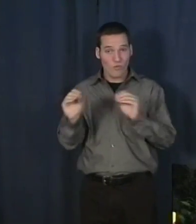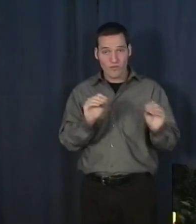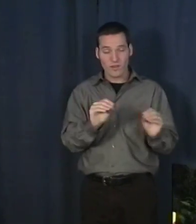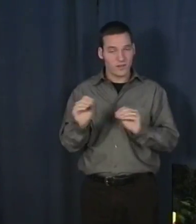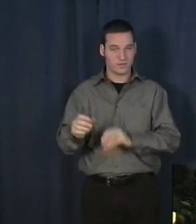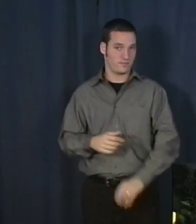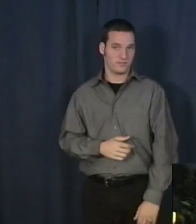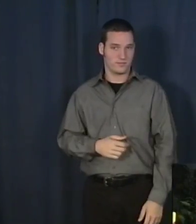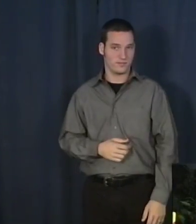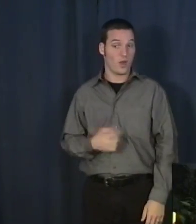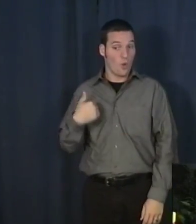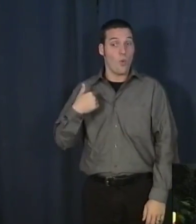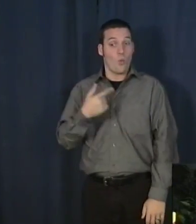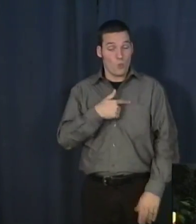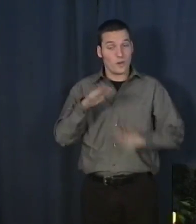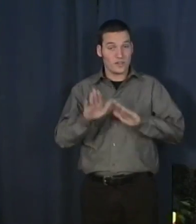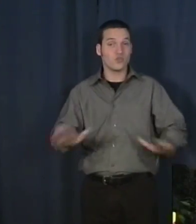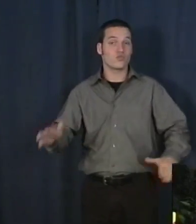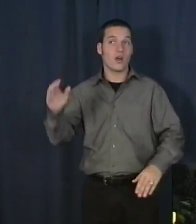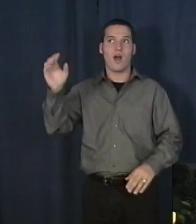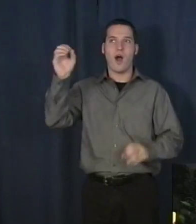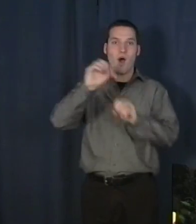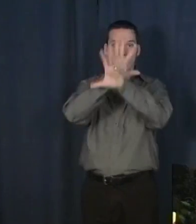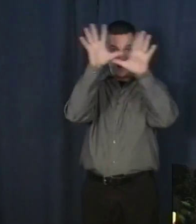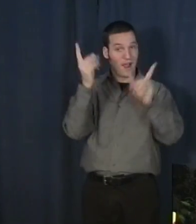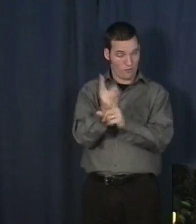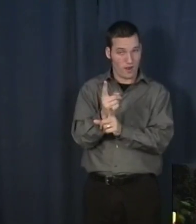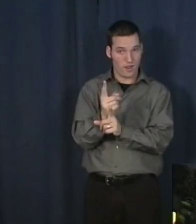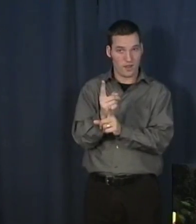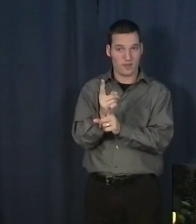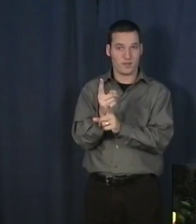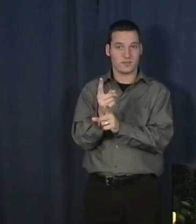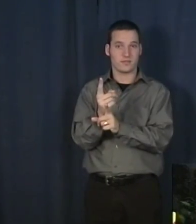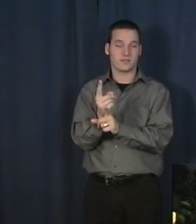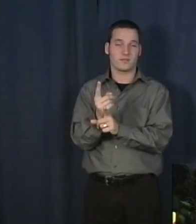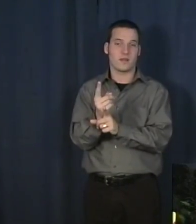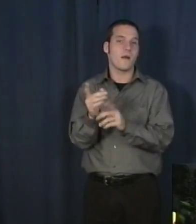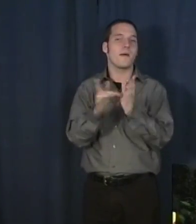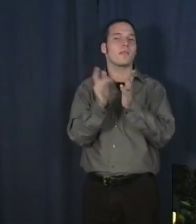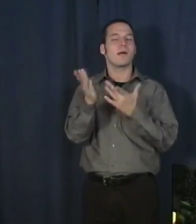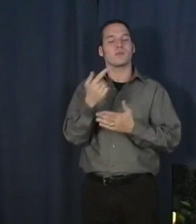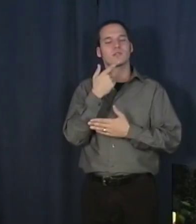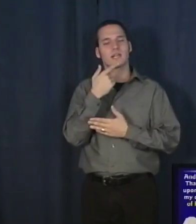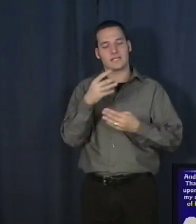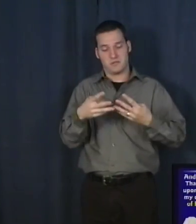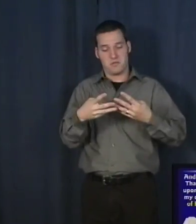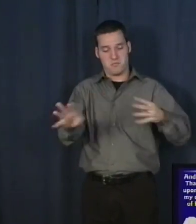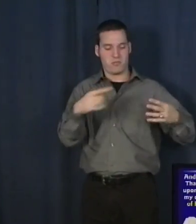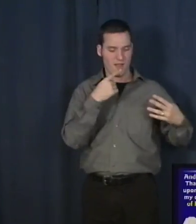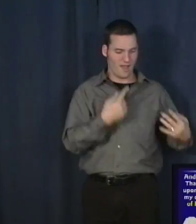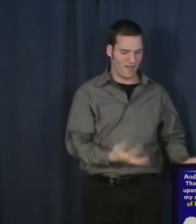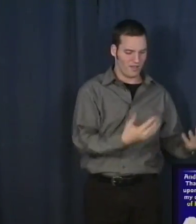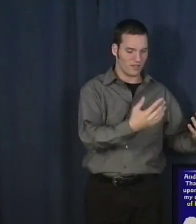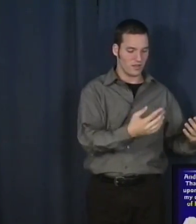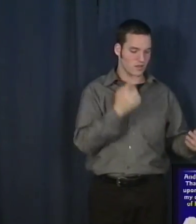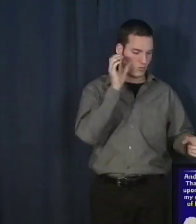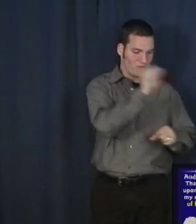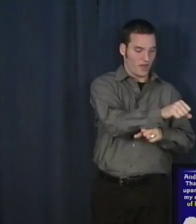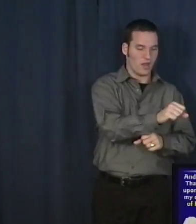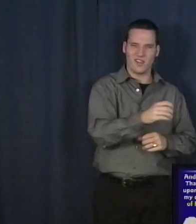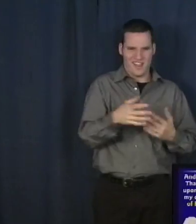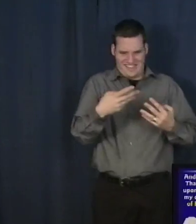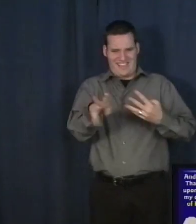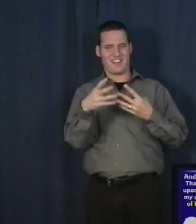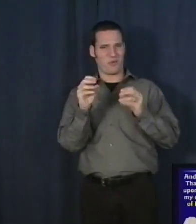move? We're the children of light, right? The Bible says the gates of hell shall not prevail against. The gates